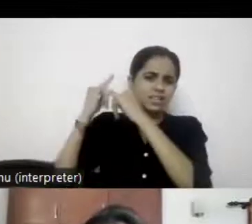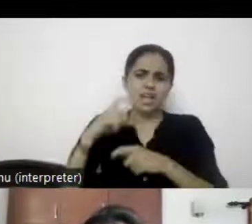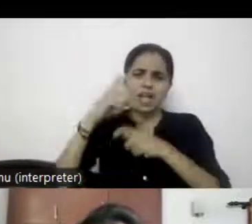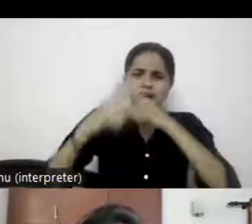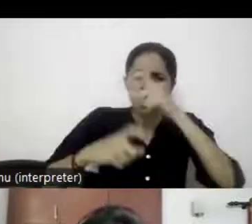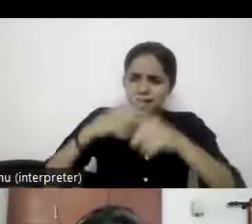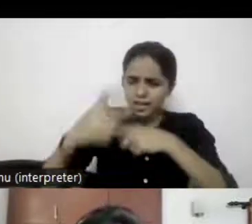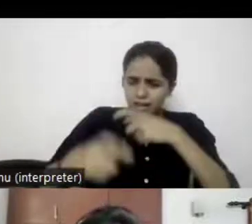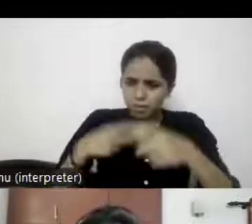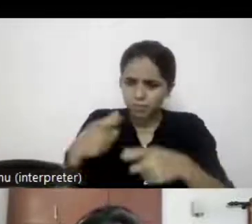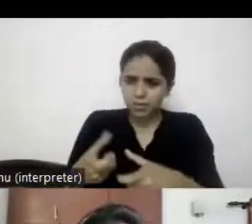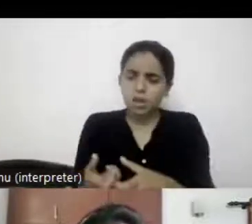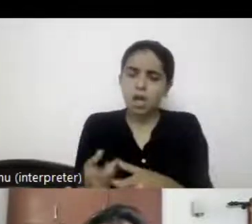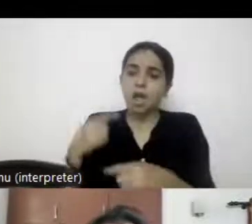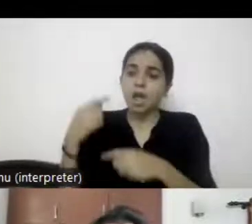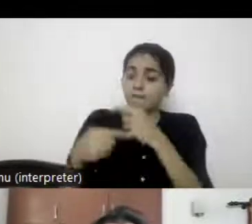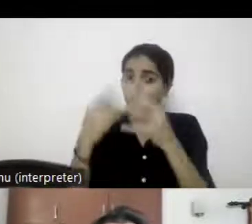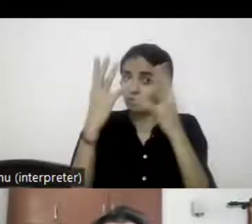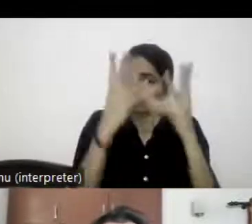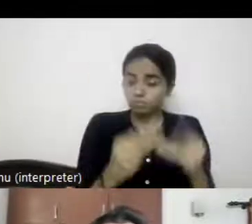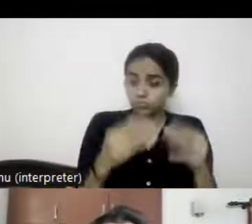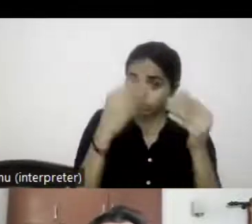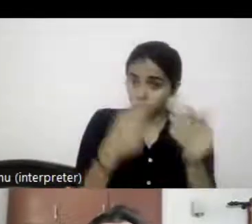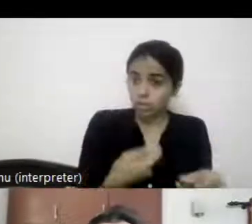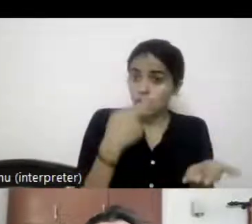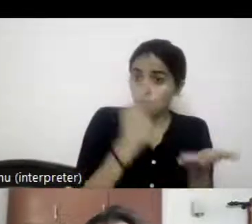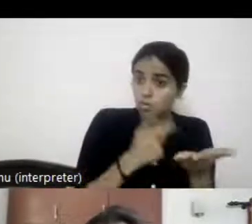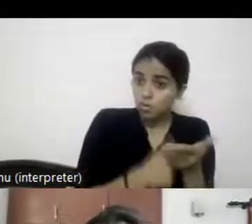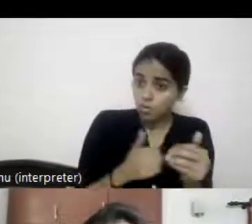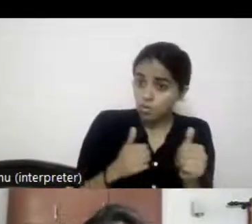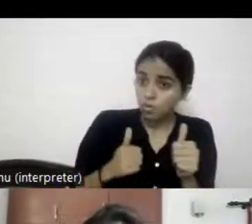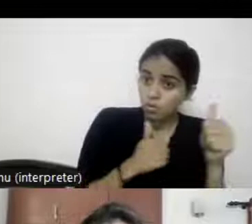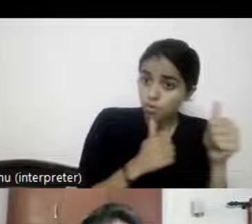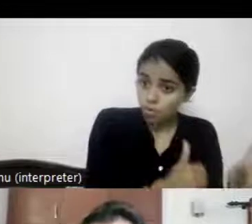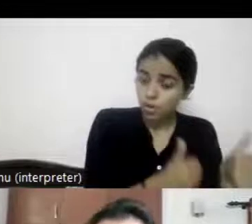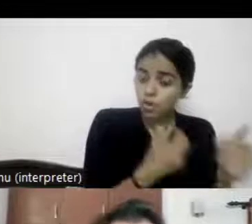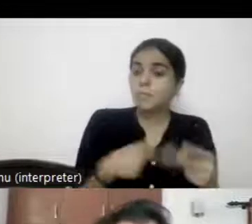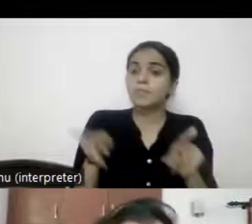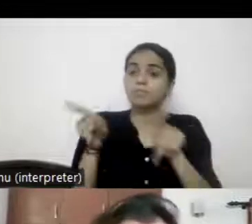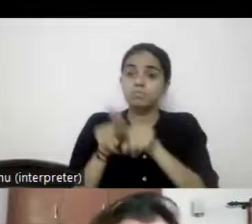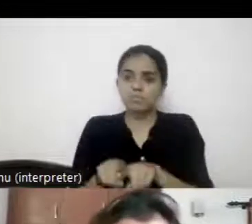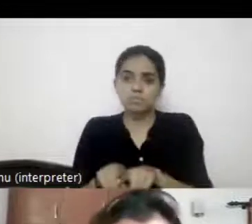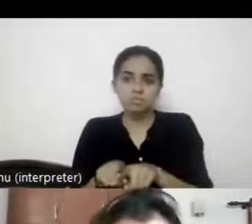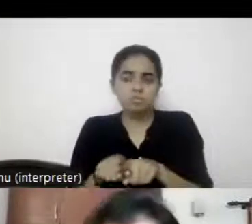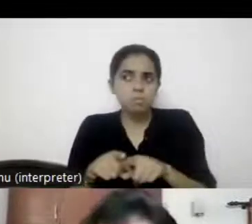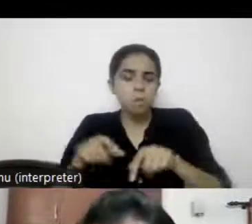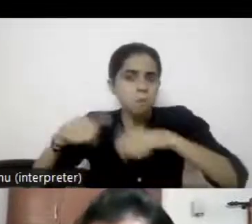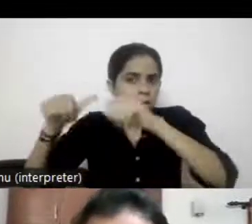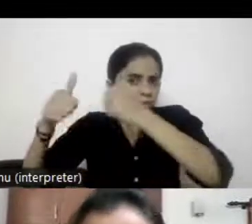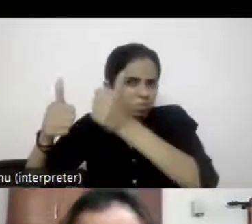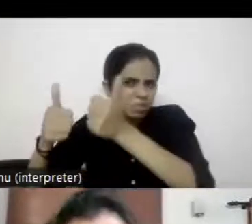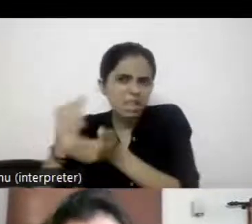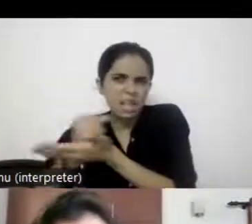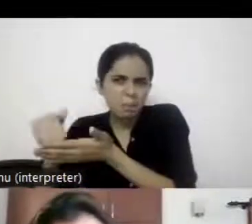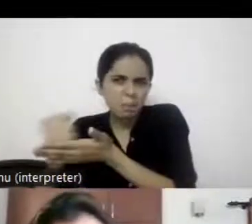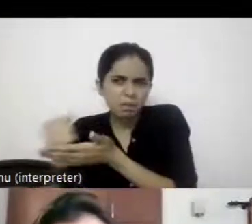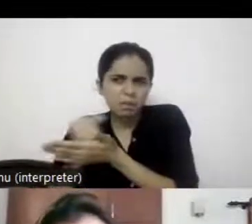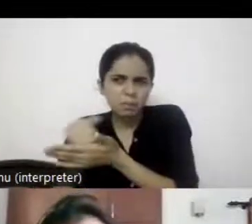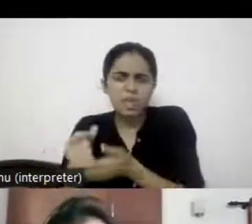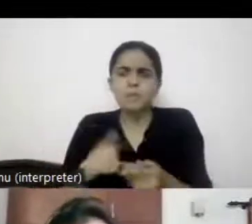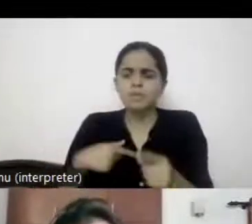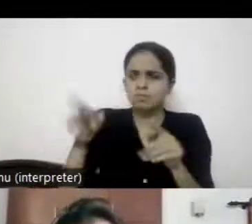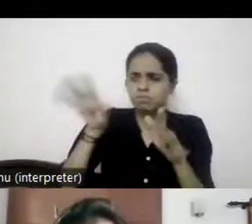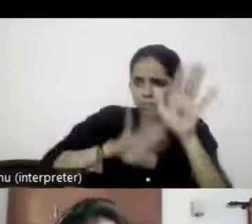a deviant figure, somebody who is seen as not conforming to the expectations